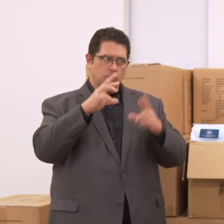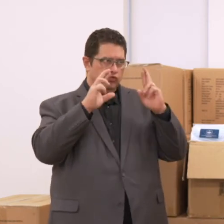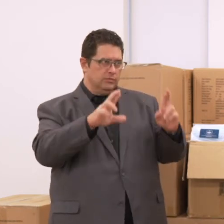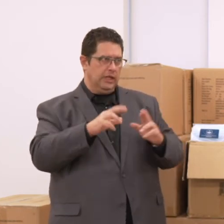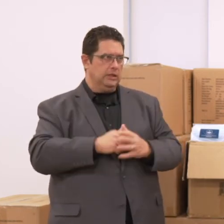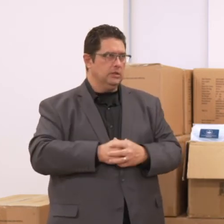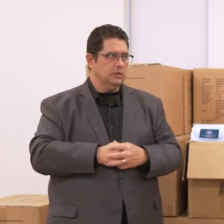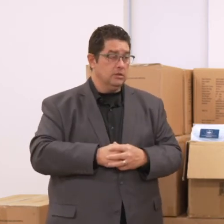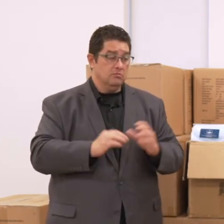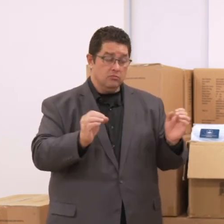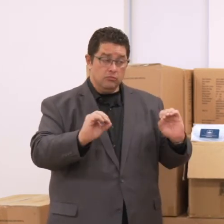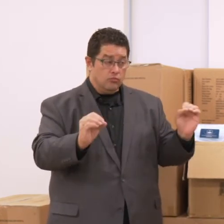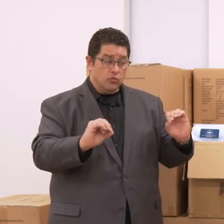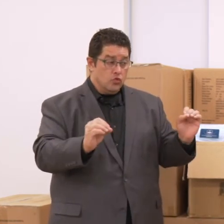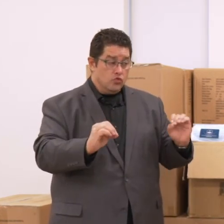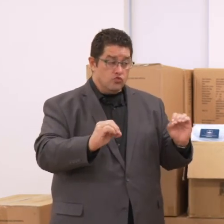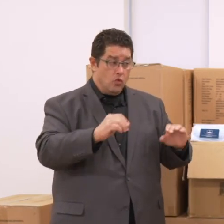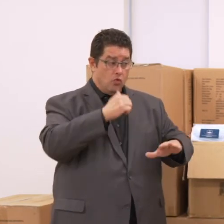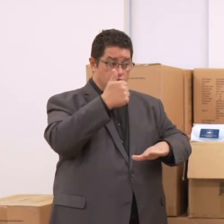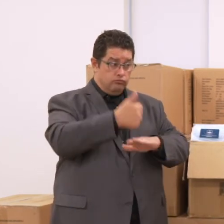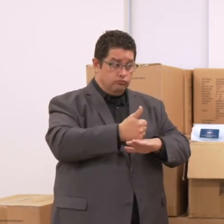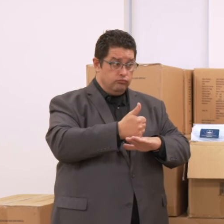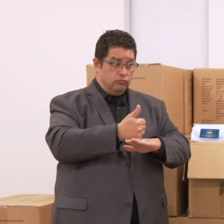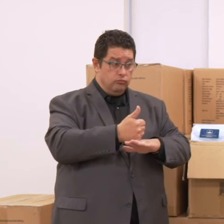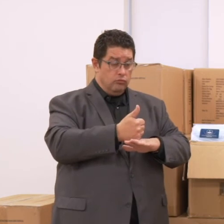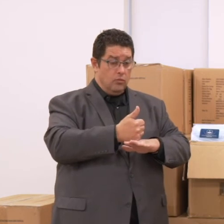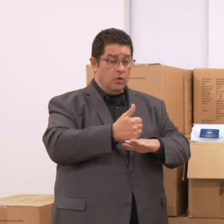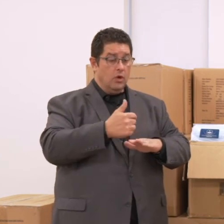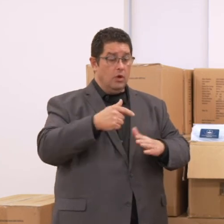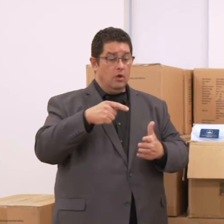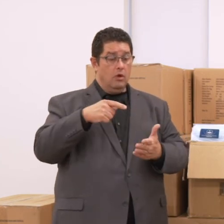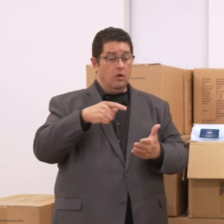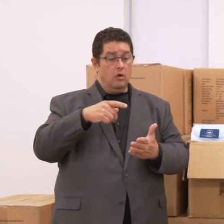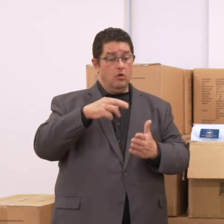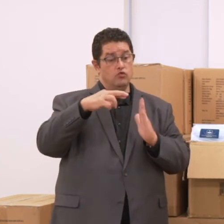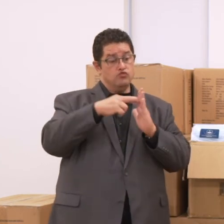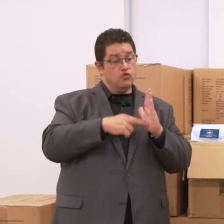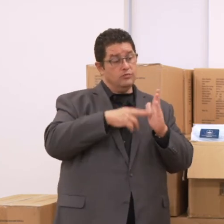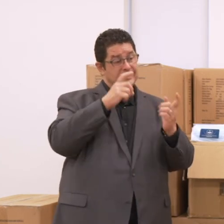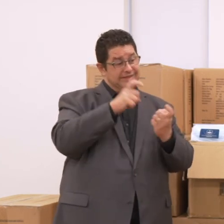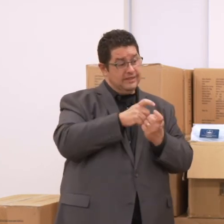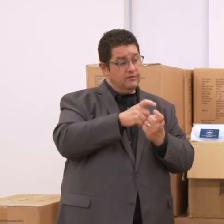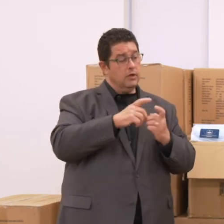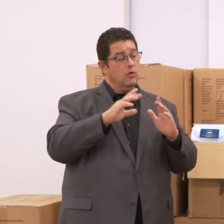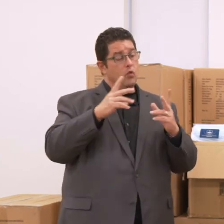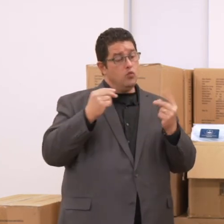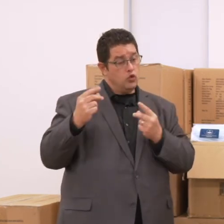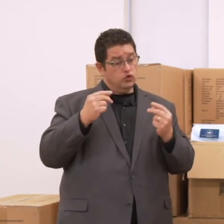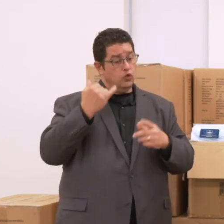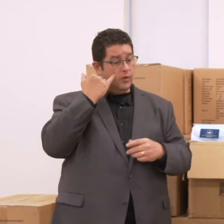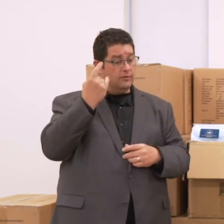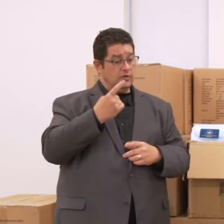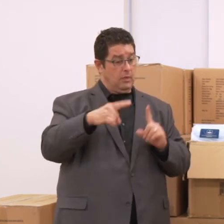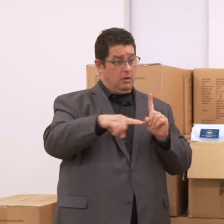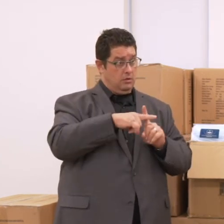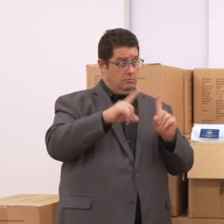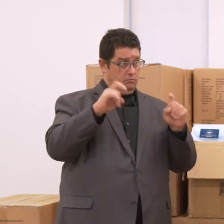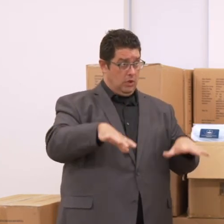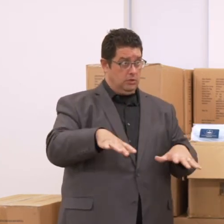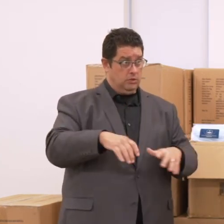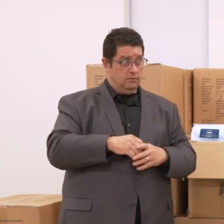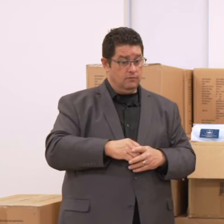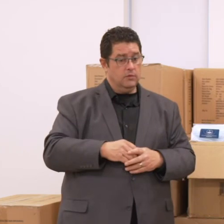county mandate on this is how we proceed once somebody had tested positive. The current protocol is 14 days